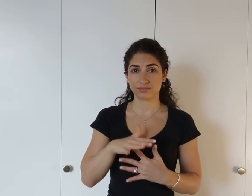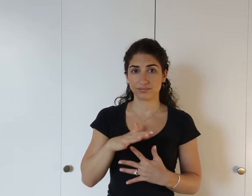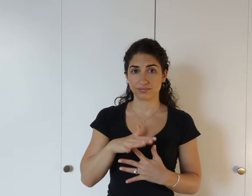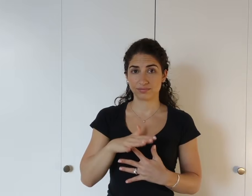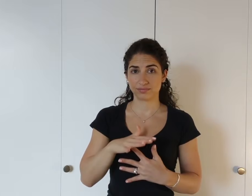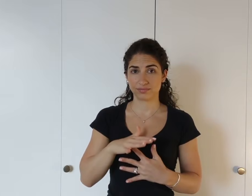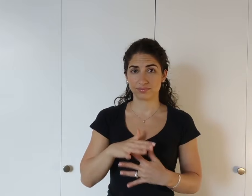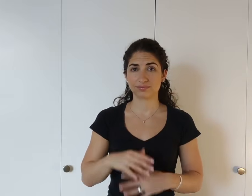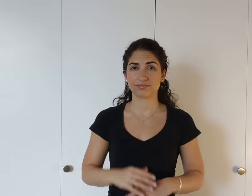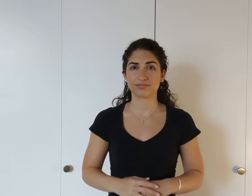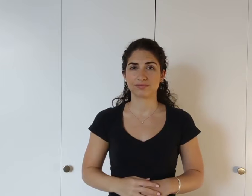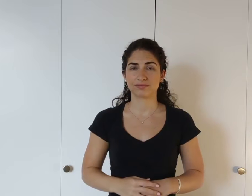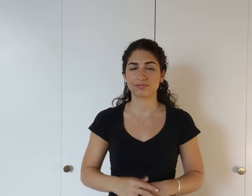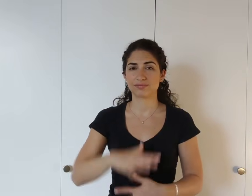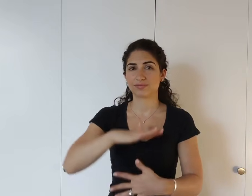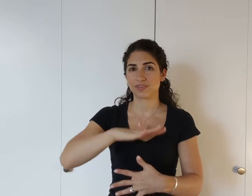junior, and senior.